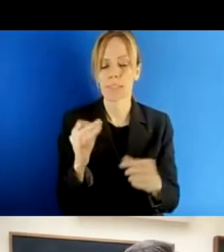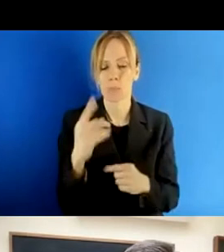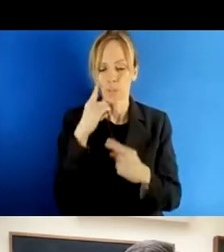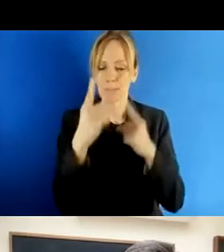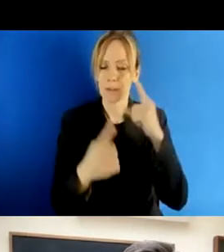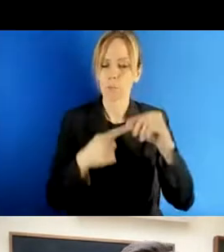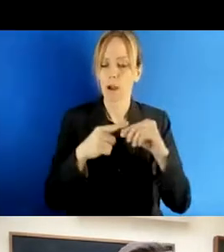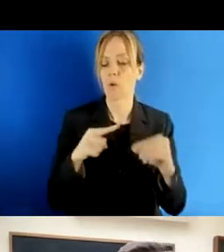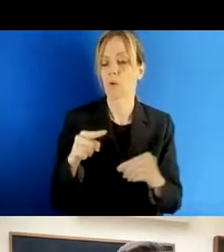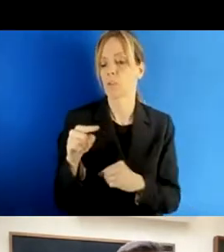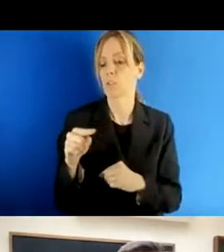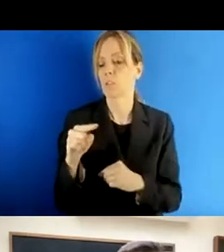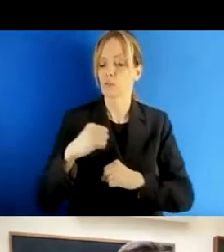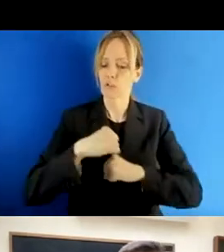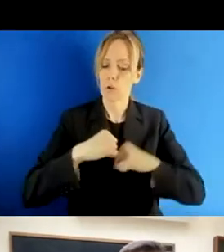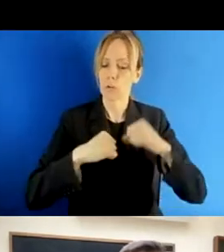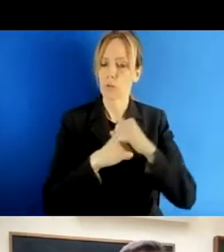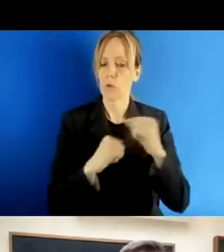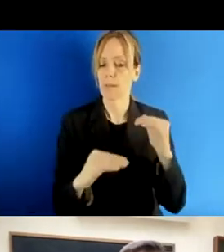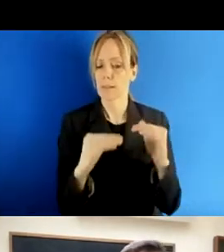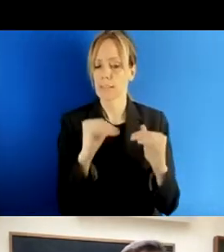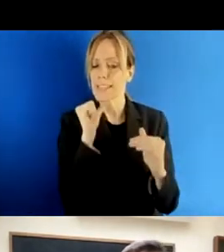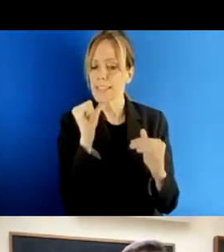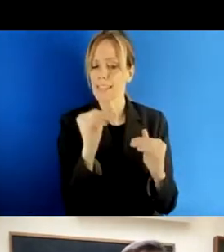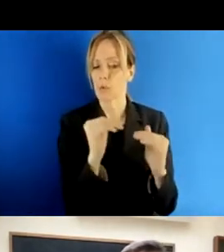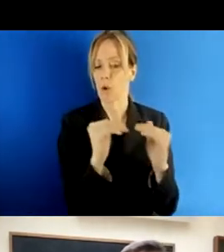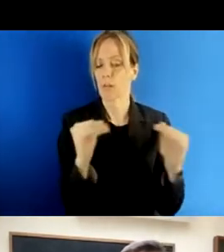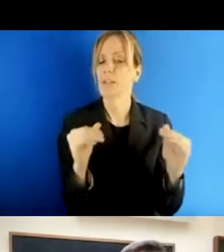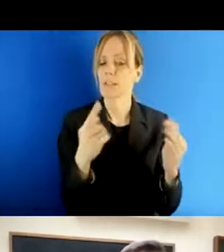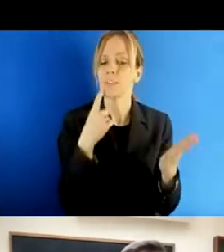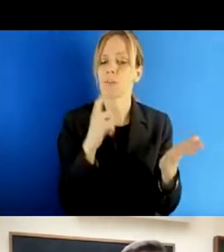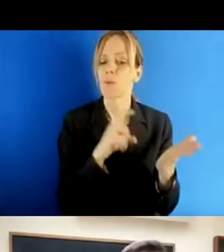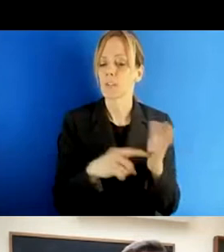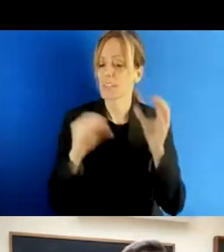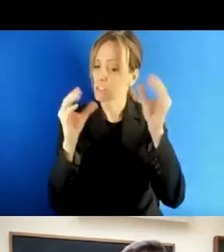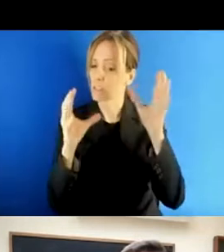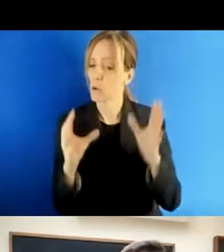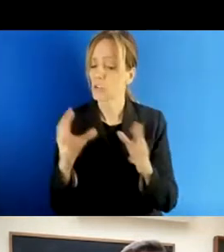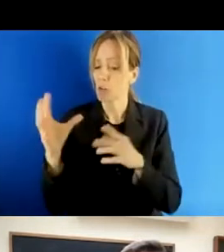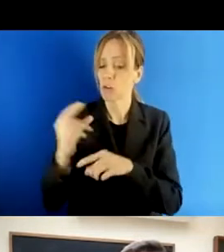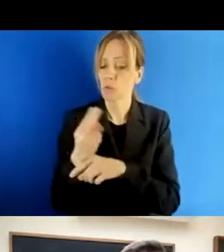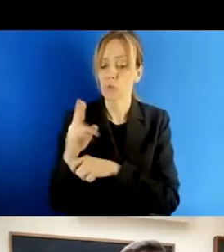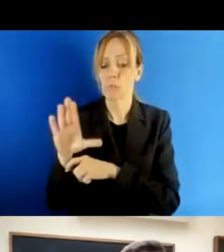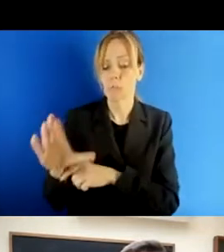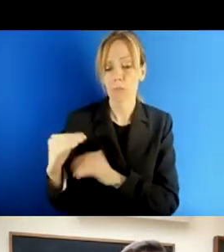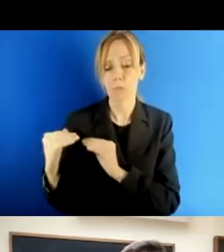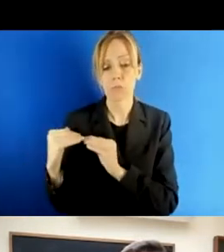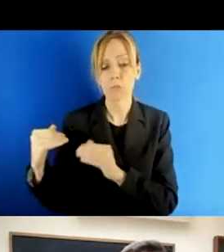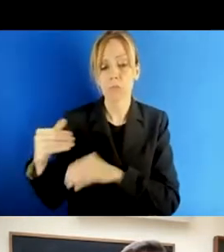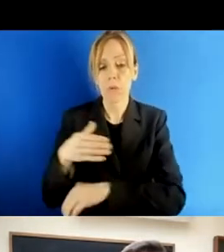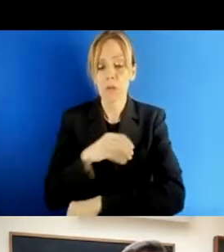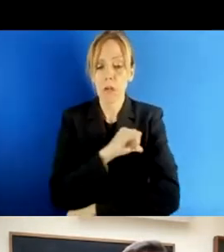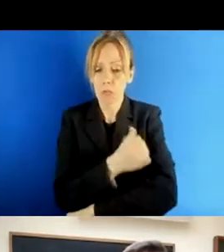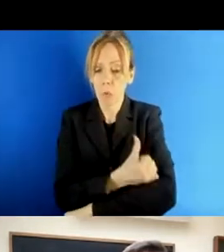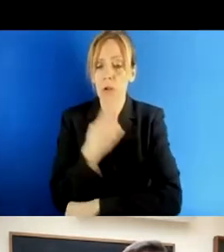of structural inequality, note that the instructor of record has exercised their legitimate authority to unilaterally deny